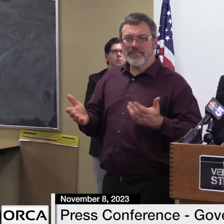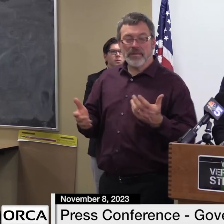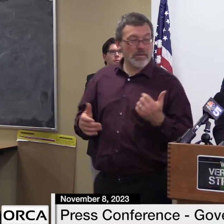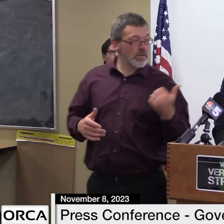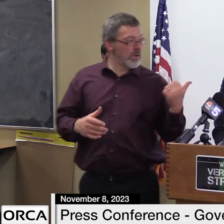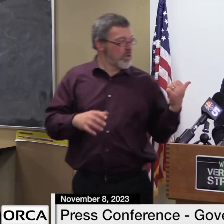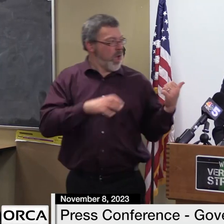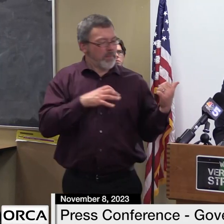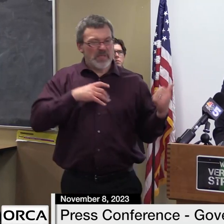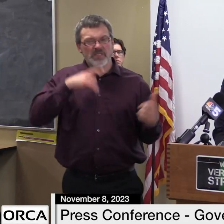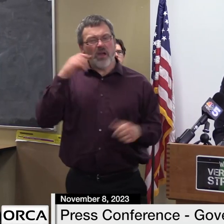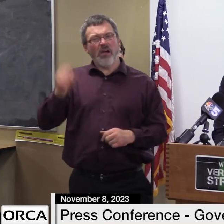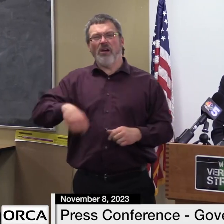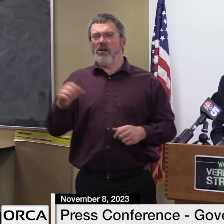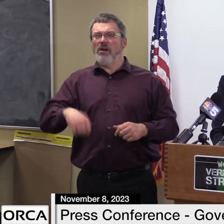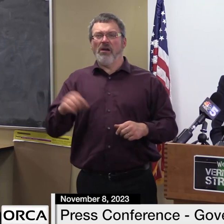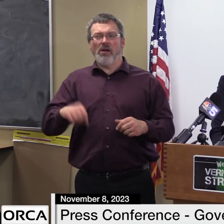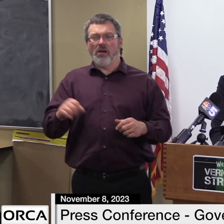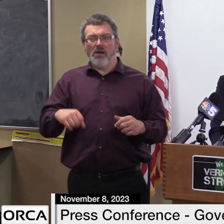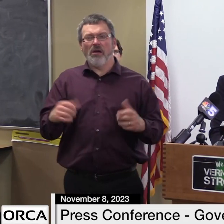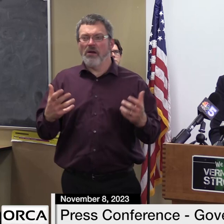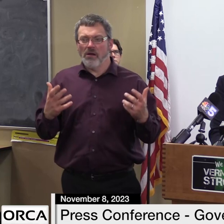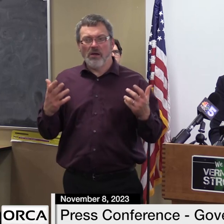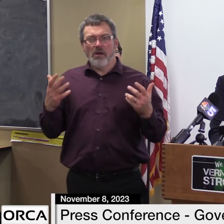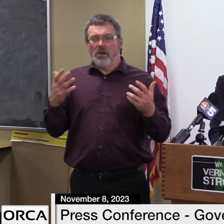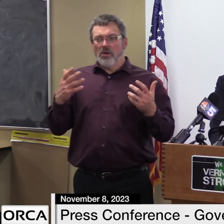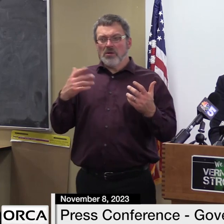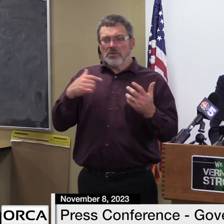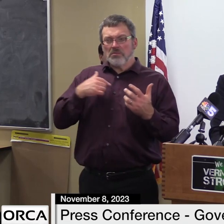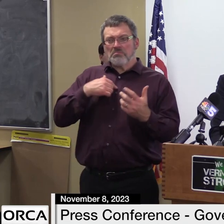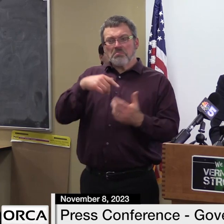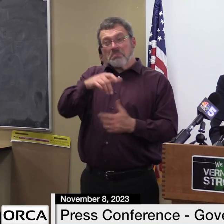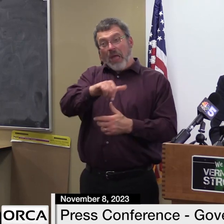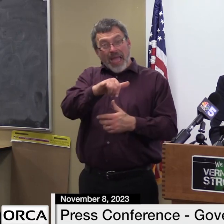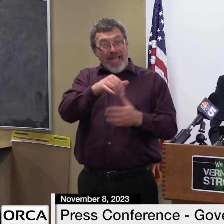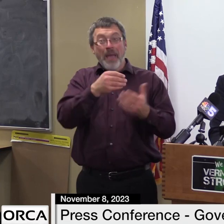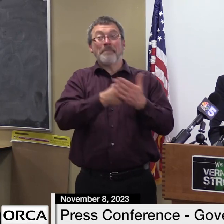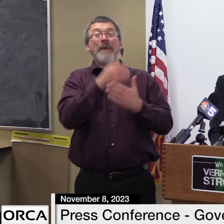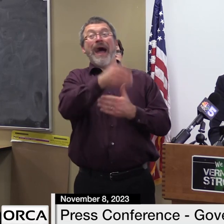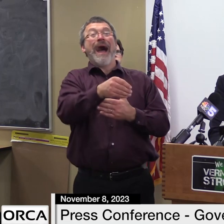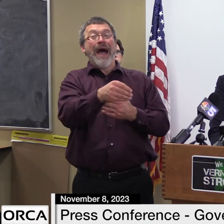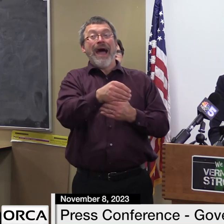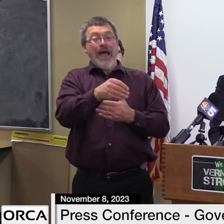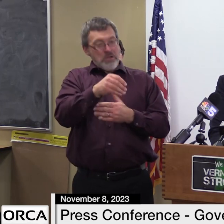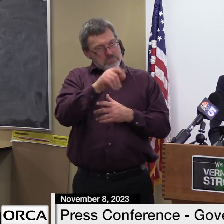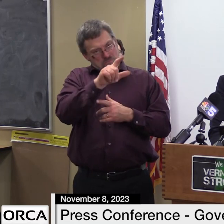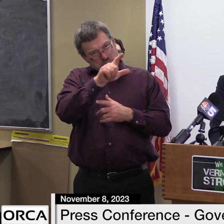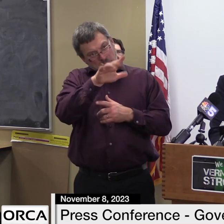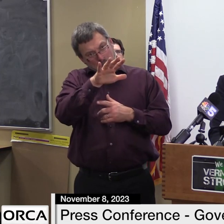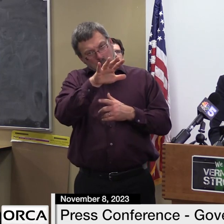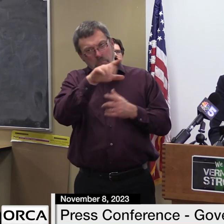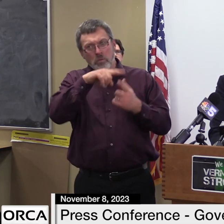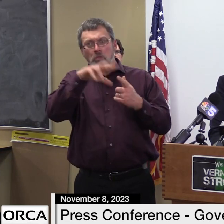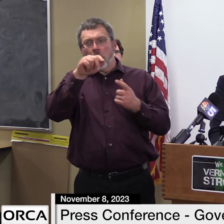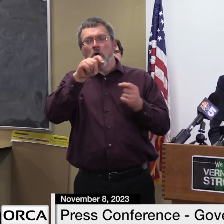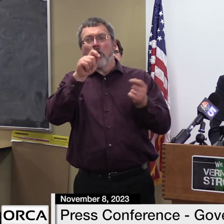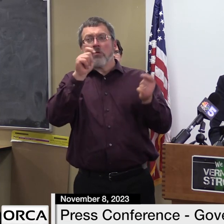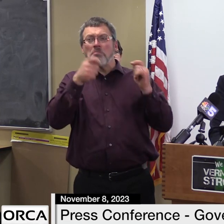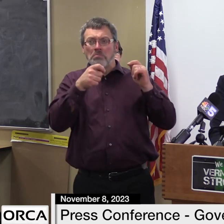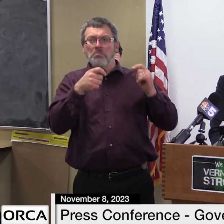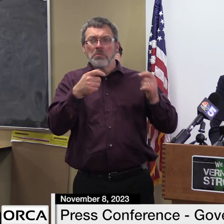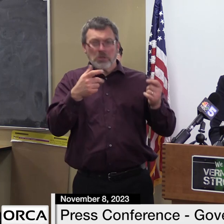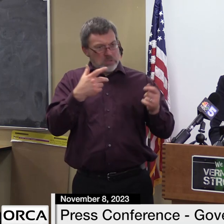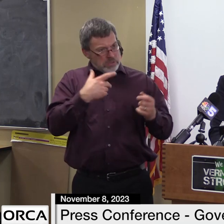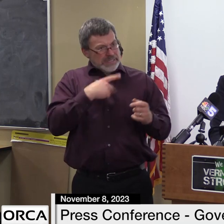few dozen different hotel and motel conversions over the years. It takes time. And it takes a willing market.